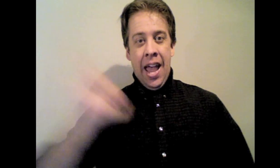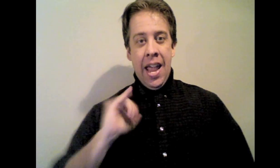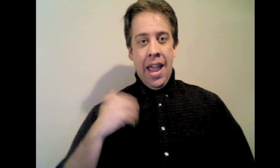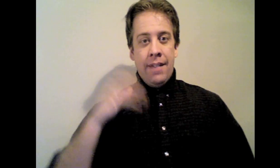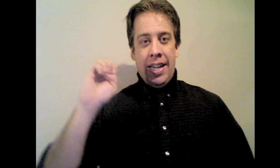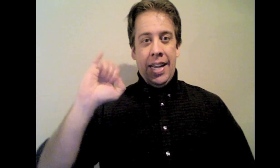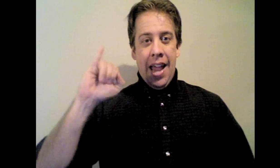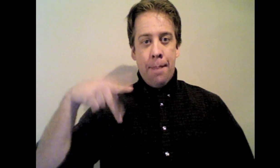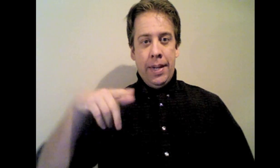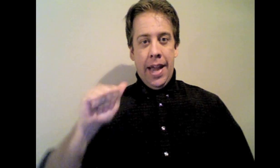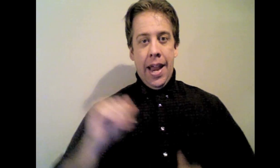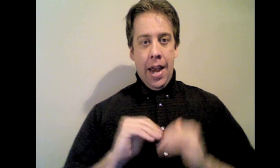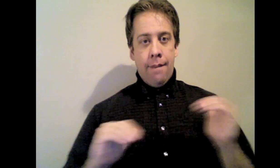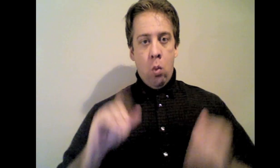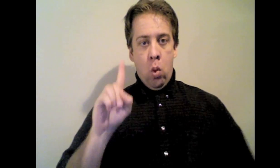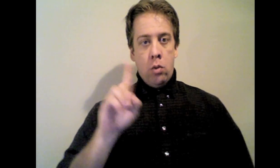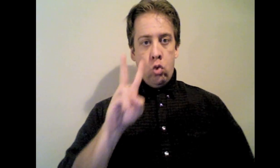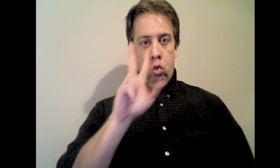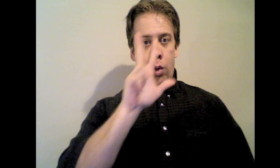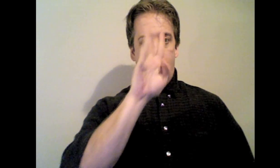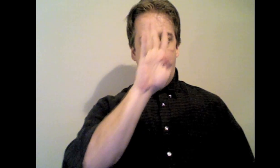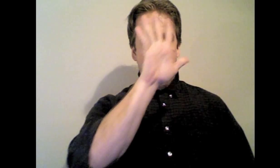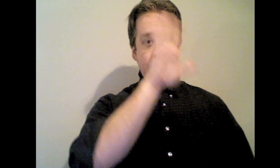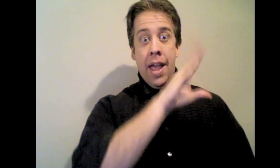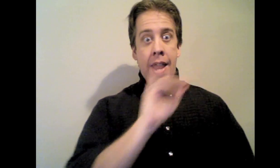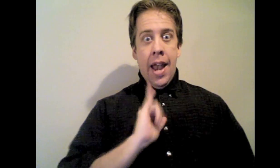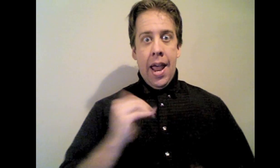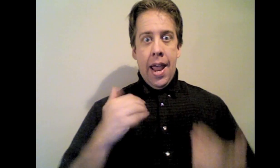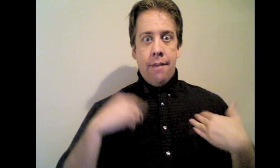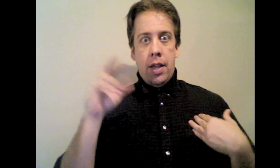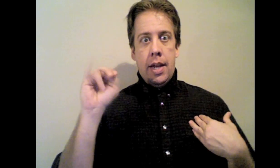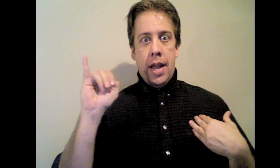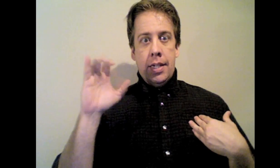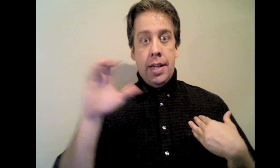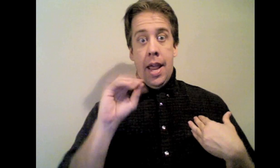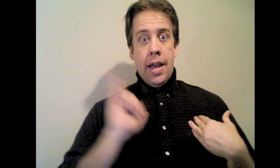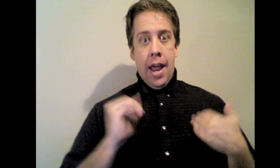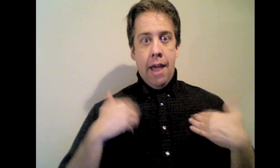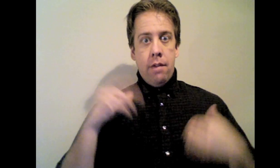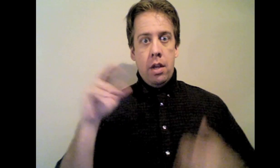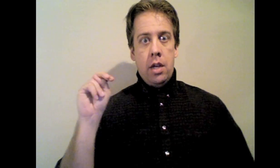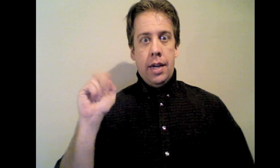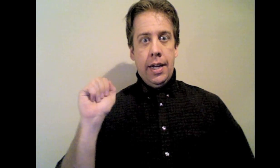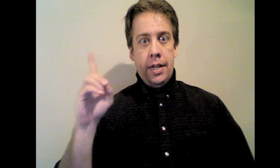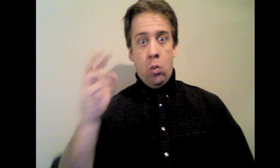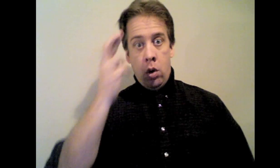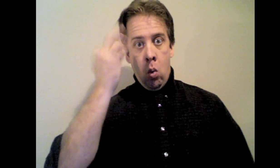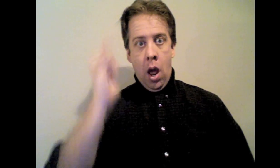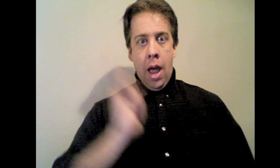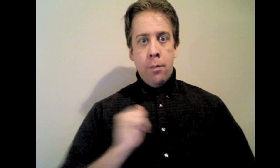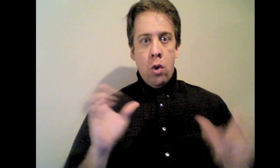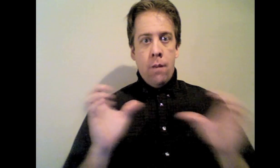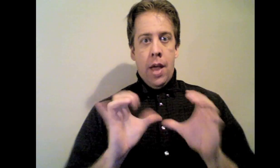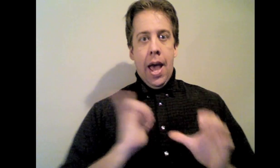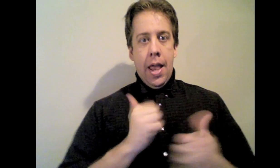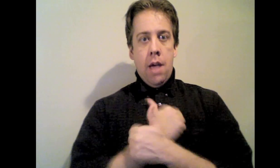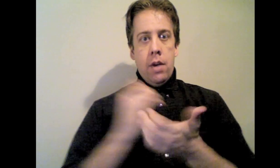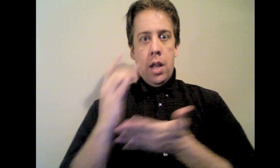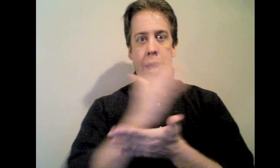I have the OIC, I have the EIPA, I have 1, 2, 3, 4, 5. I have the RID, NIC, NAD because I am